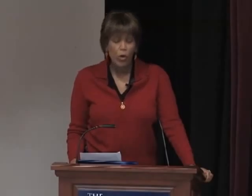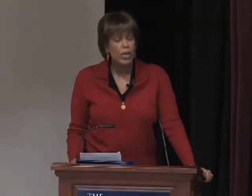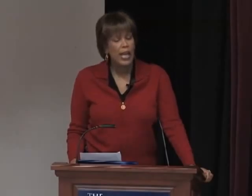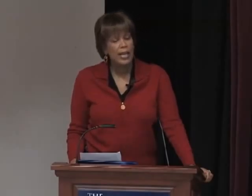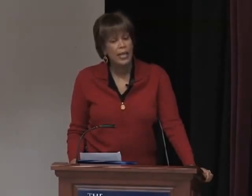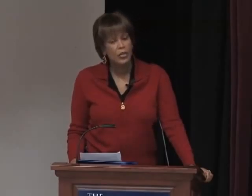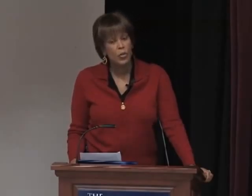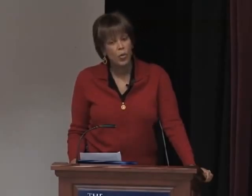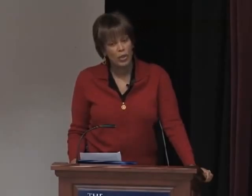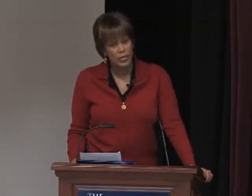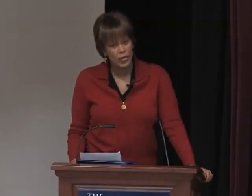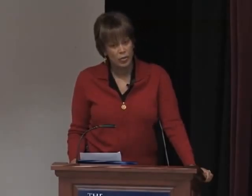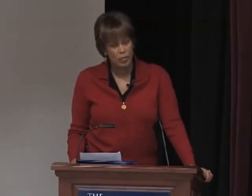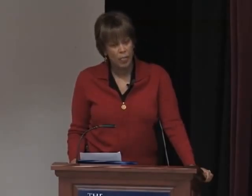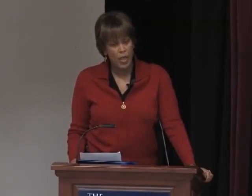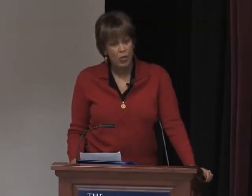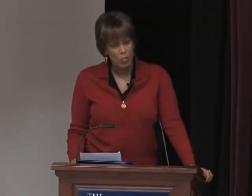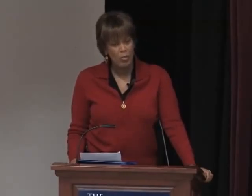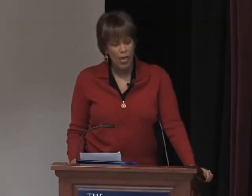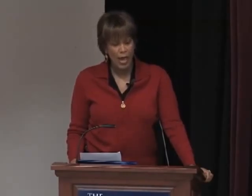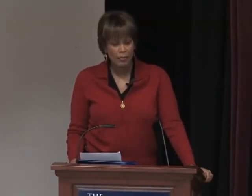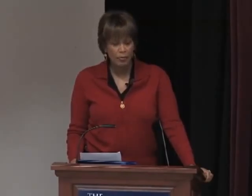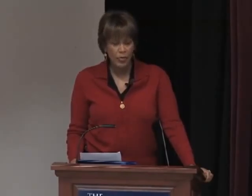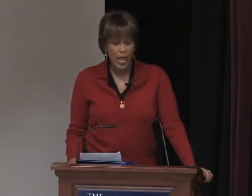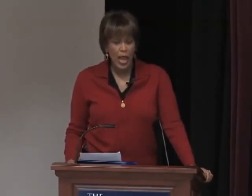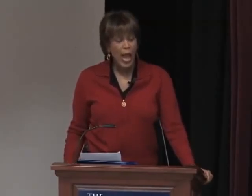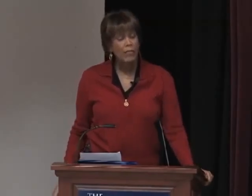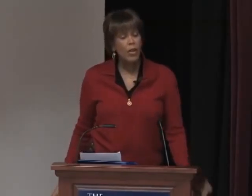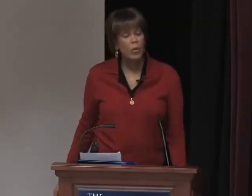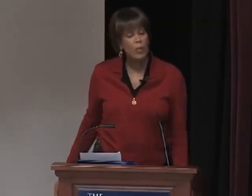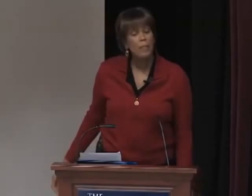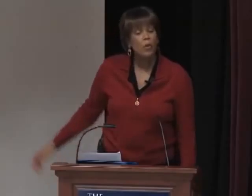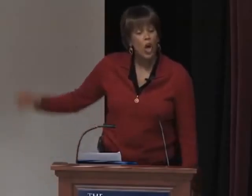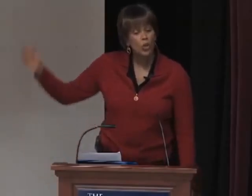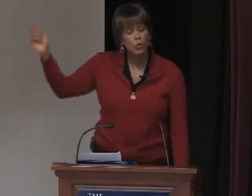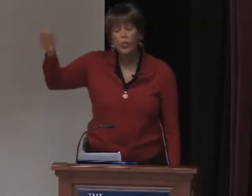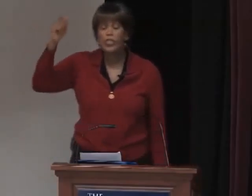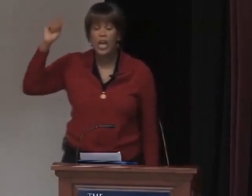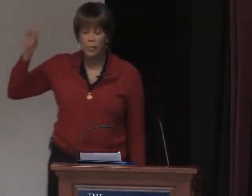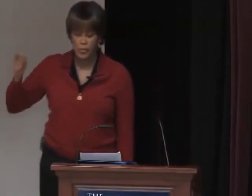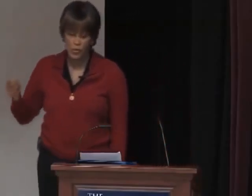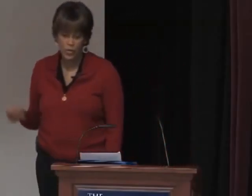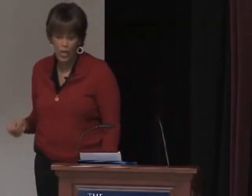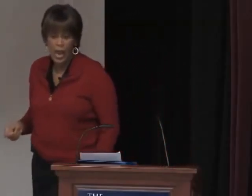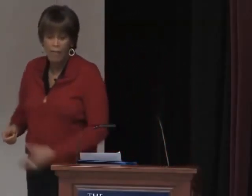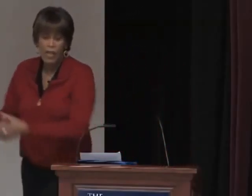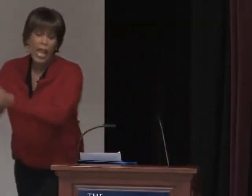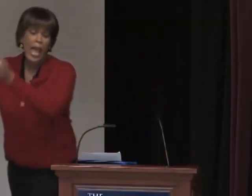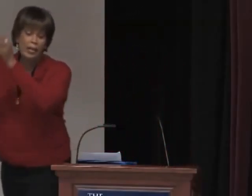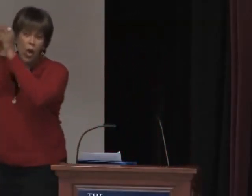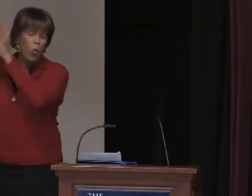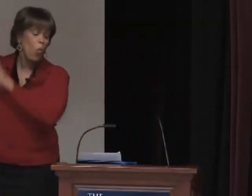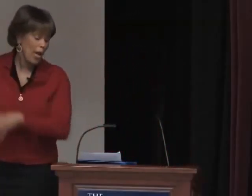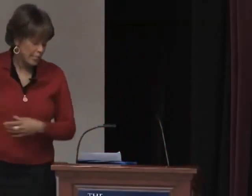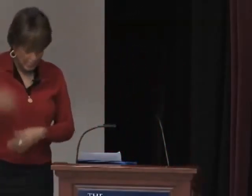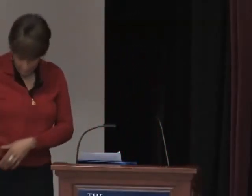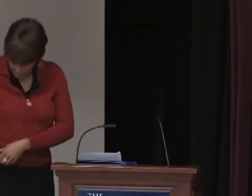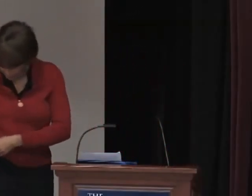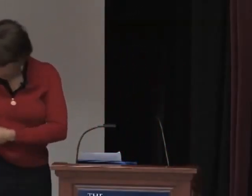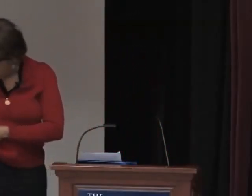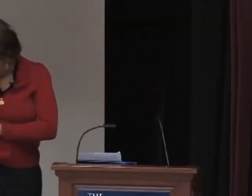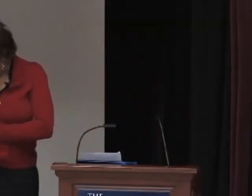the hurricane hit New Orleans. Remember that? And there were people on rooftops, and they had